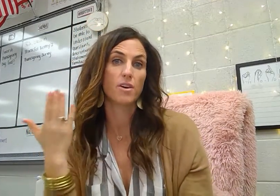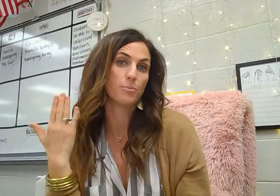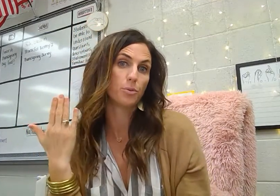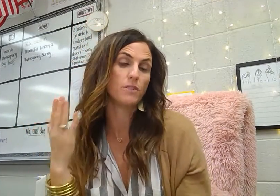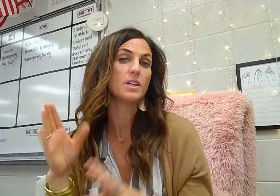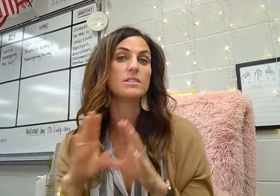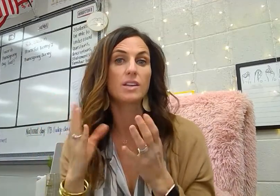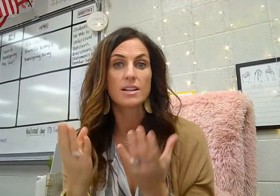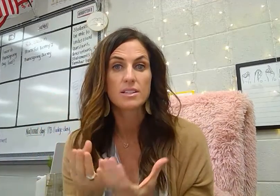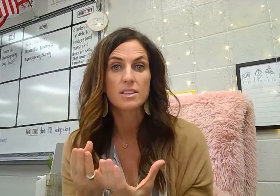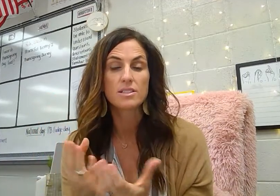from previous classes.